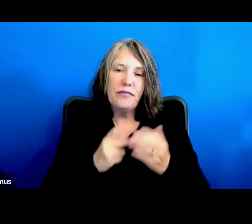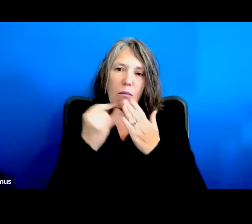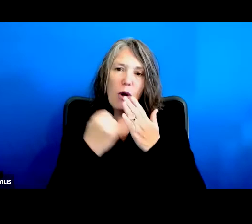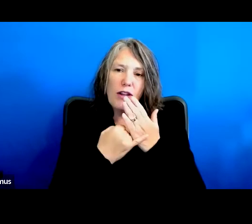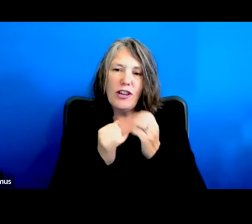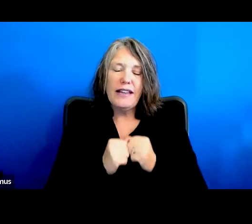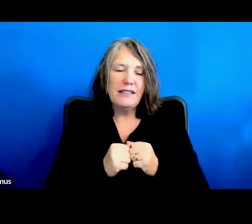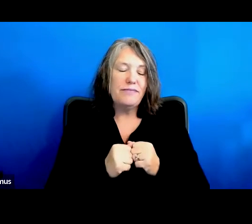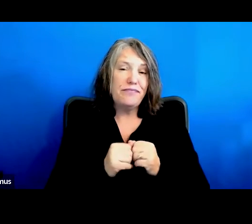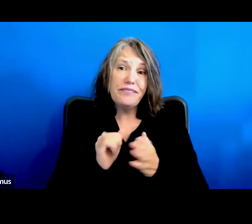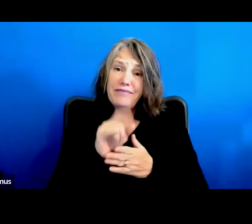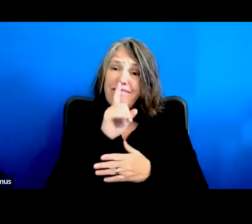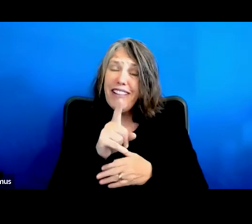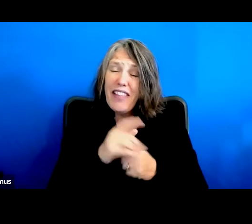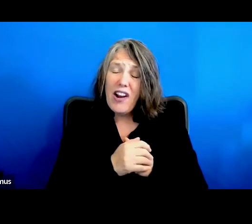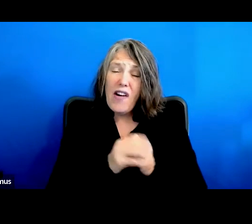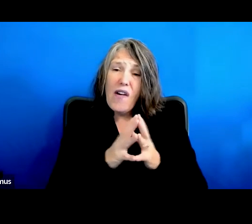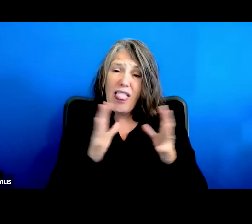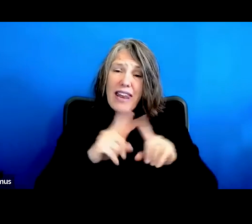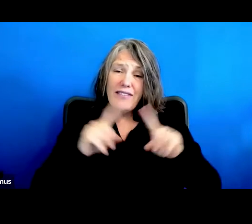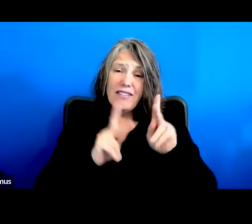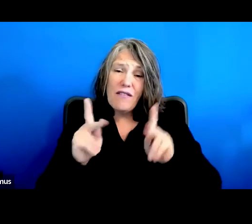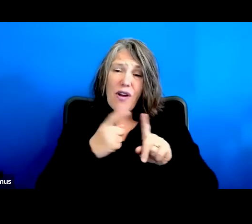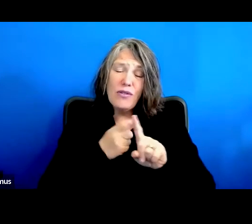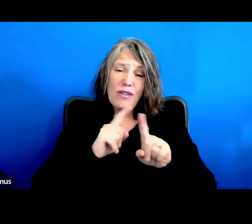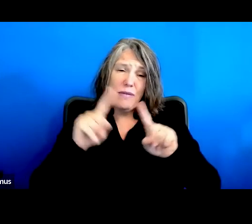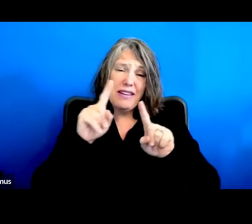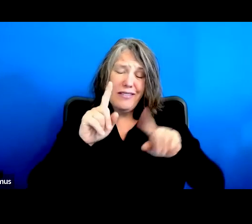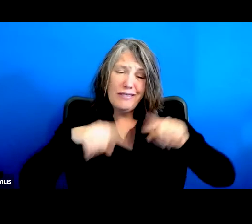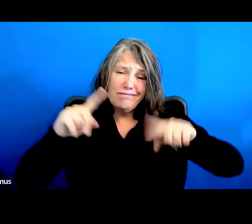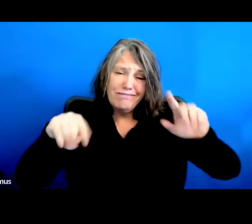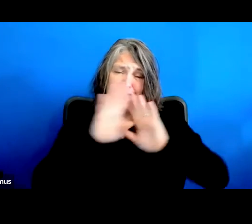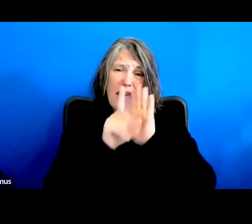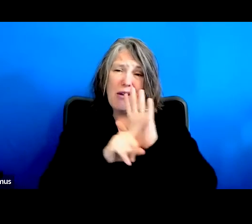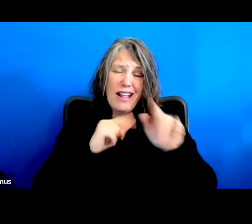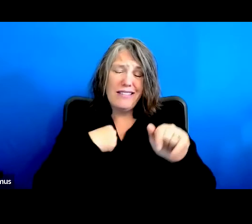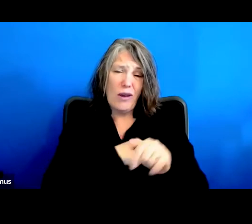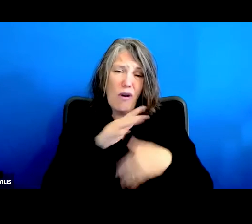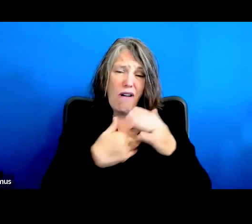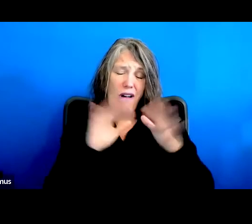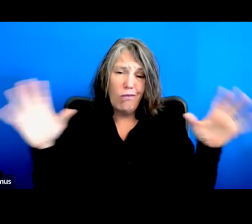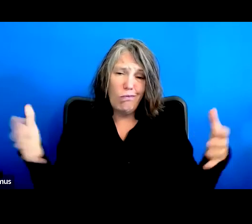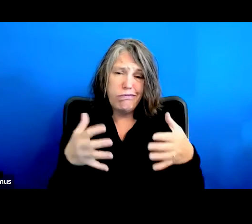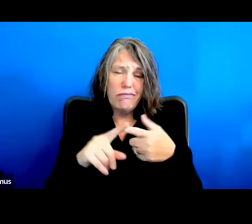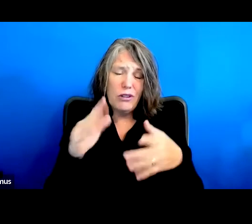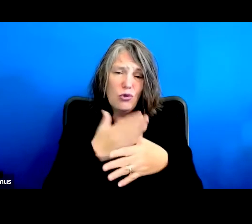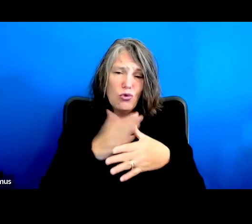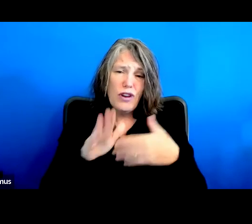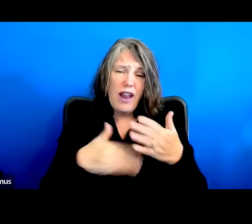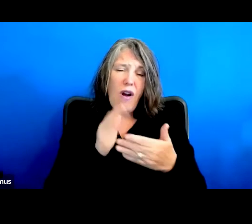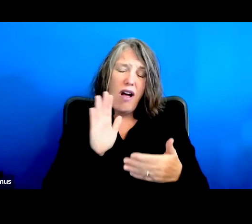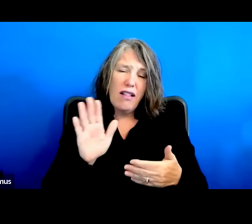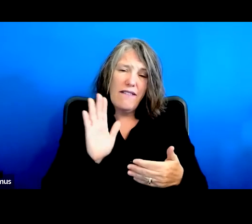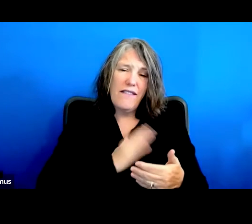project, is that there are a lot of different folks from different backgrounds, and we're coming together to share all of